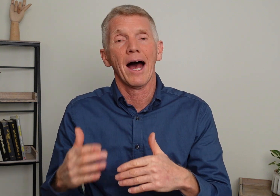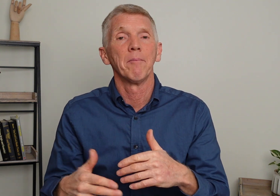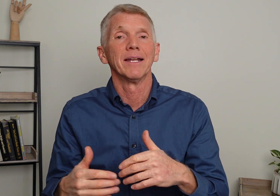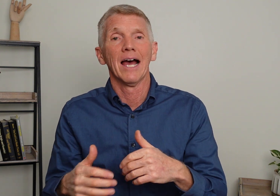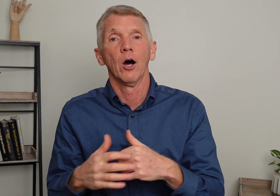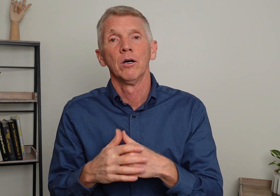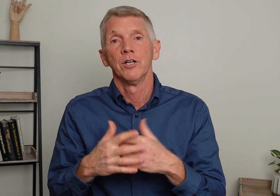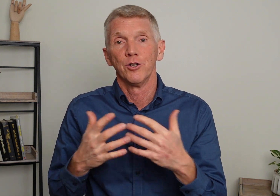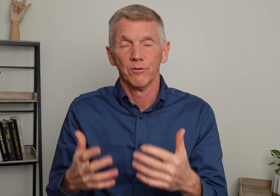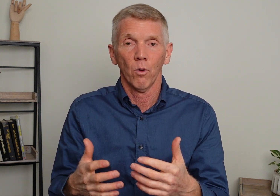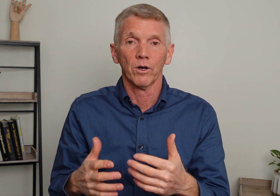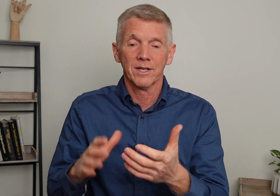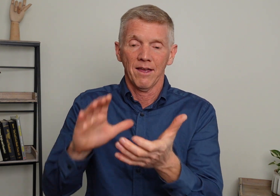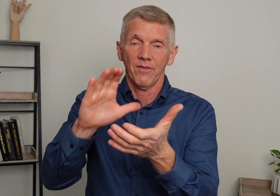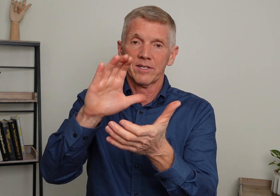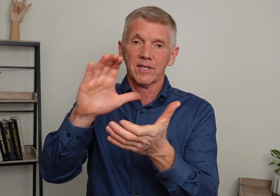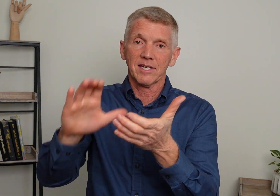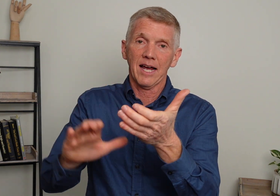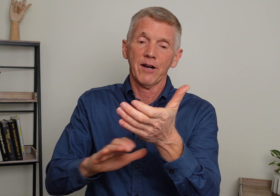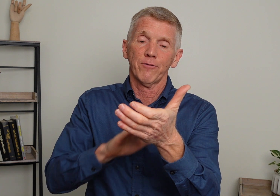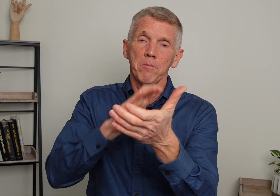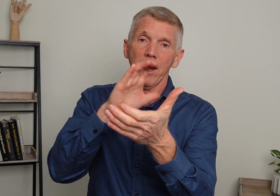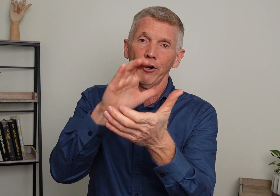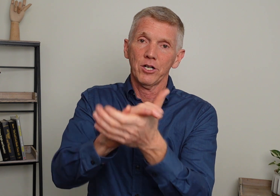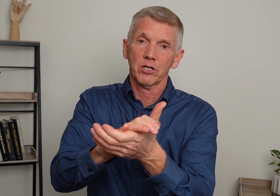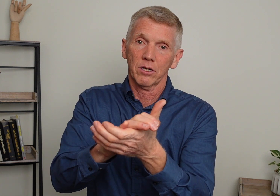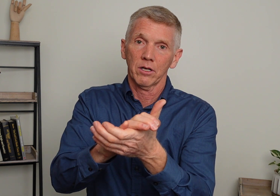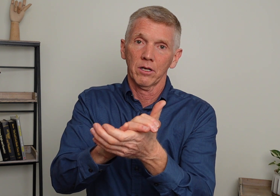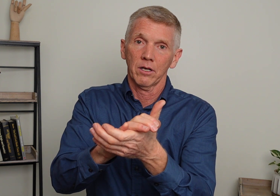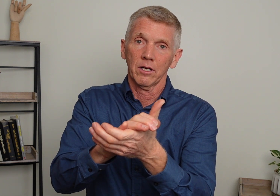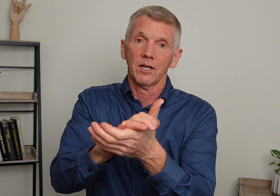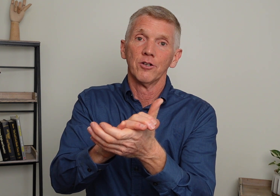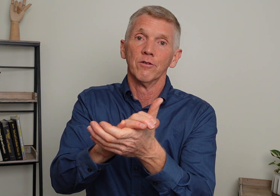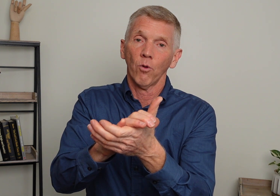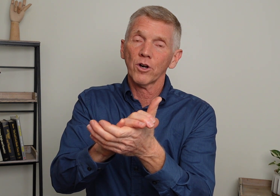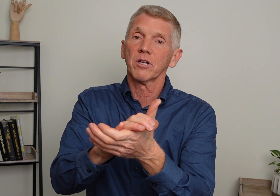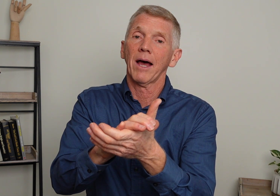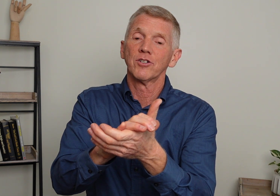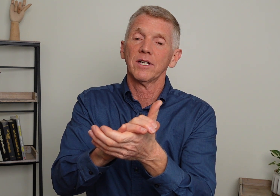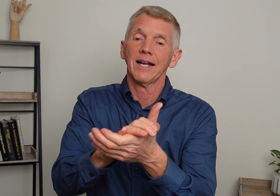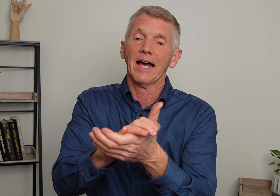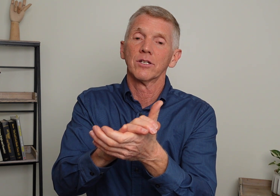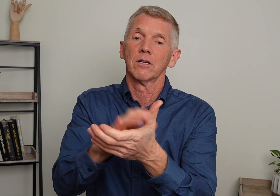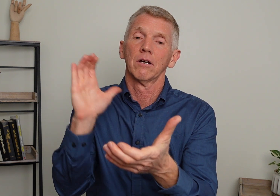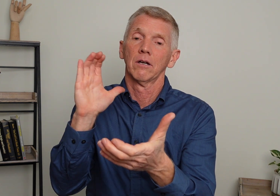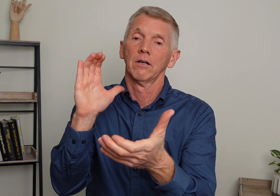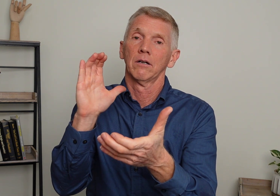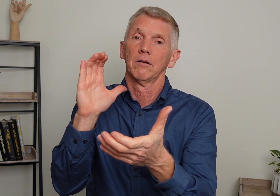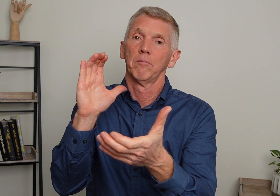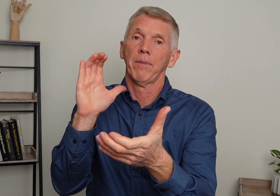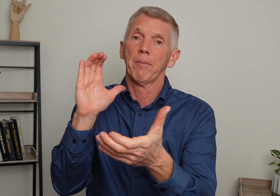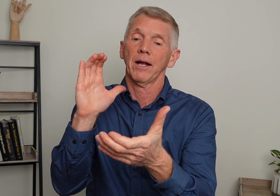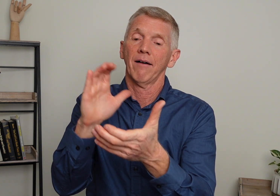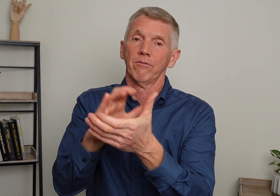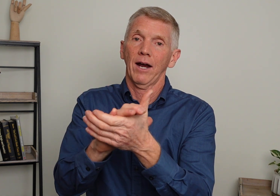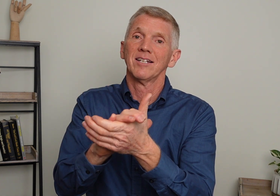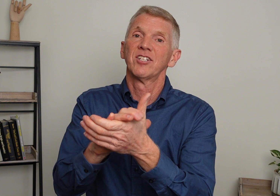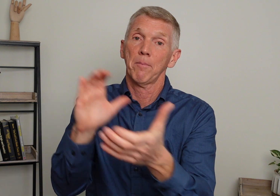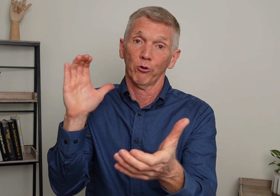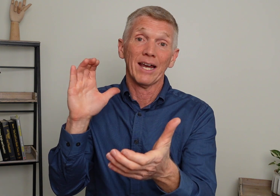common now, divorce. This is a sign for marriage. Divorce, I'm now seeing as, pop it off, right?